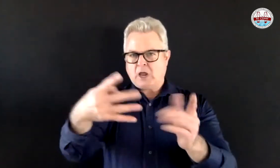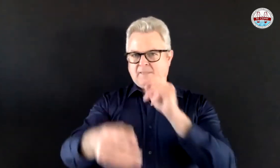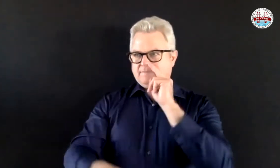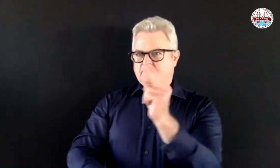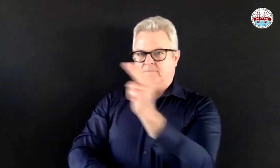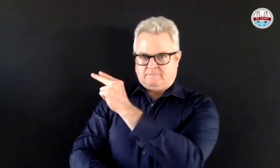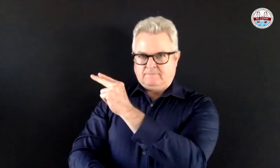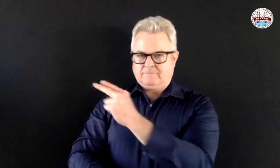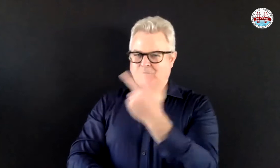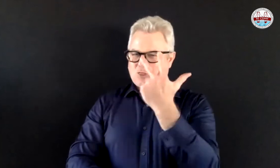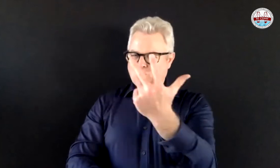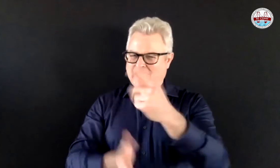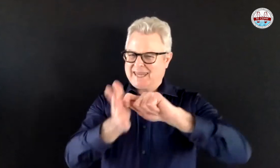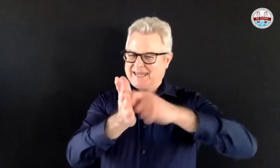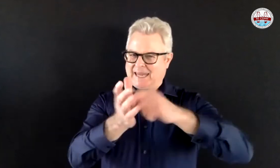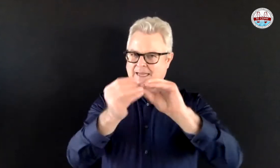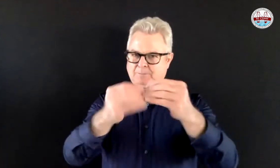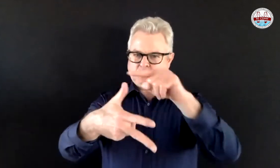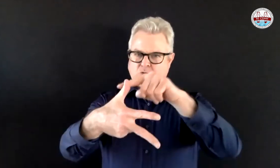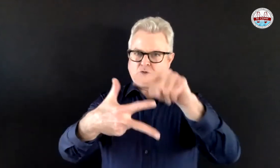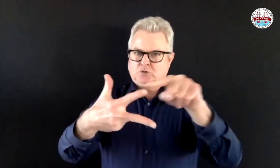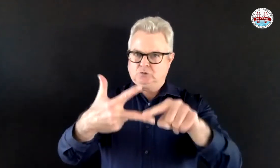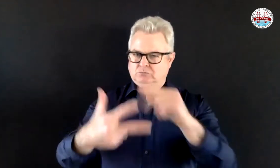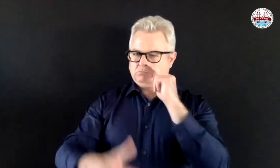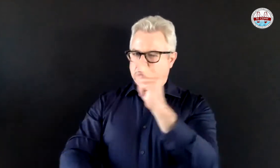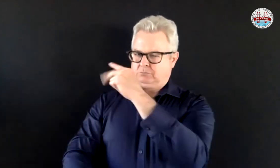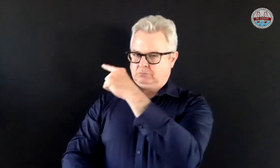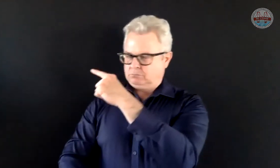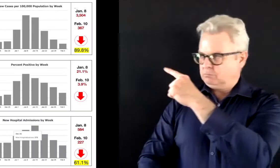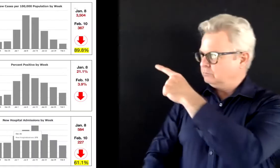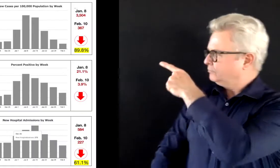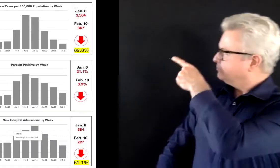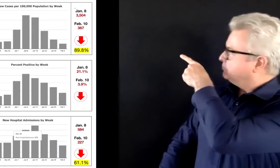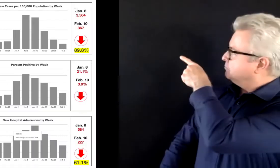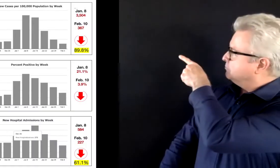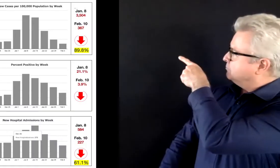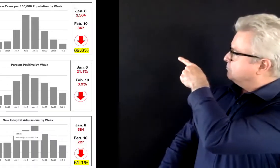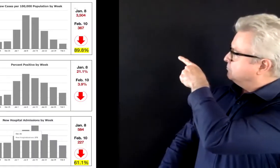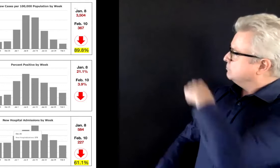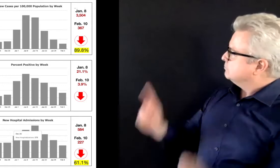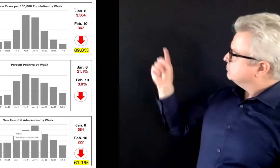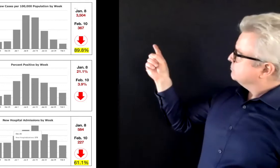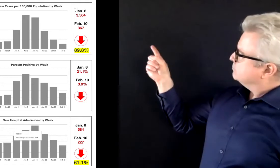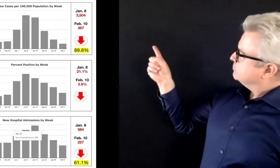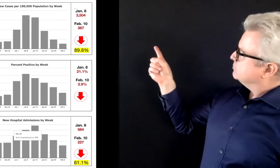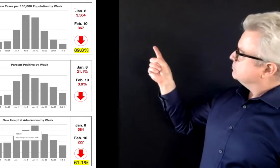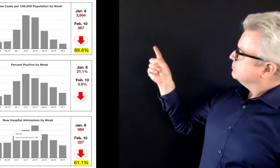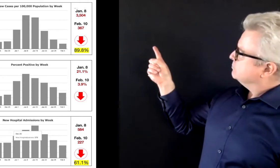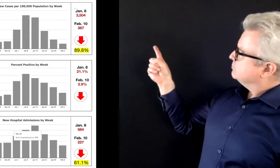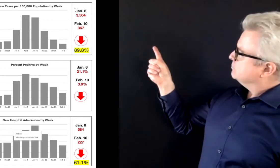So what I would like to do is to share the numbers with you on the graph that we need to be mindful of. These three key